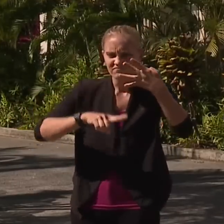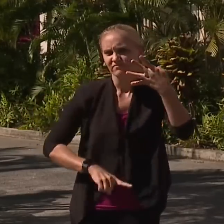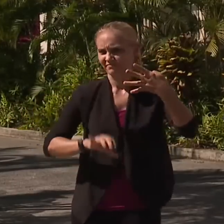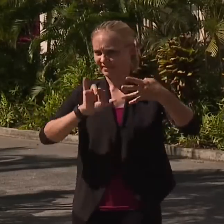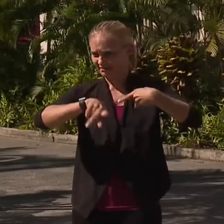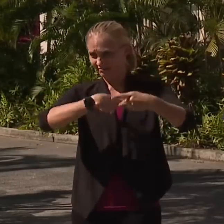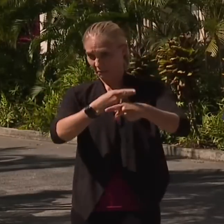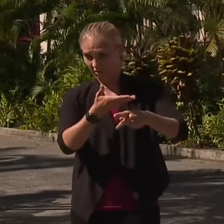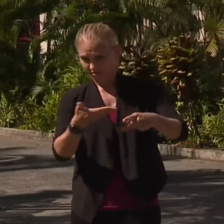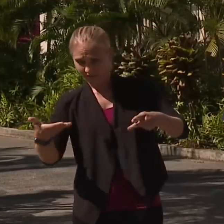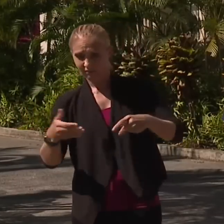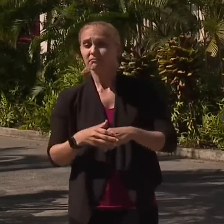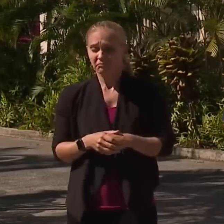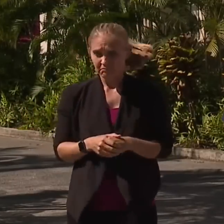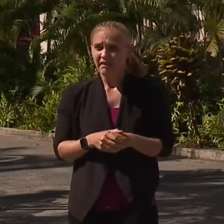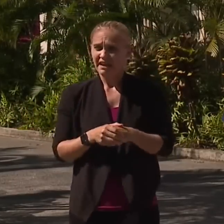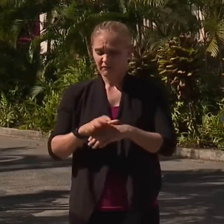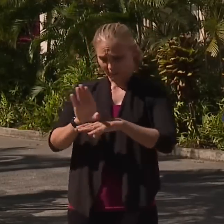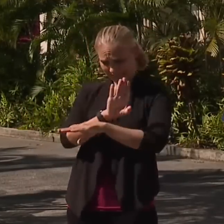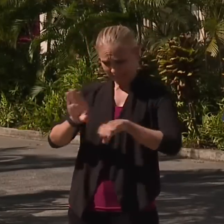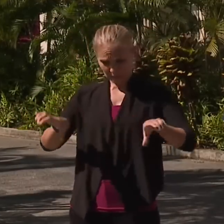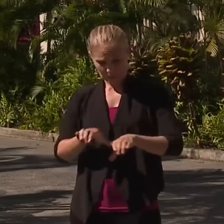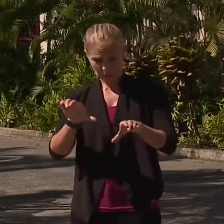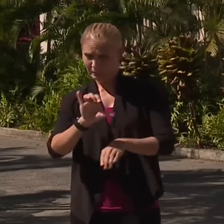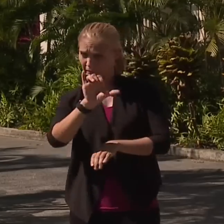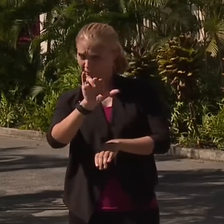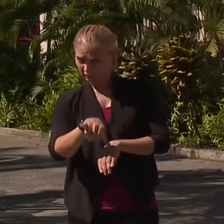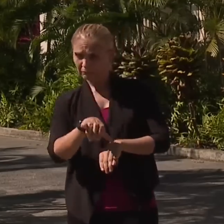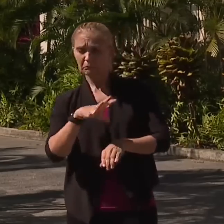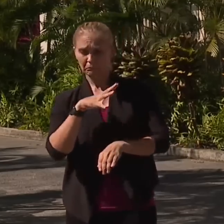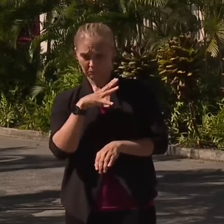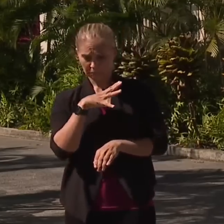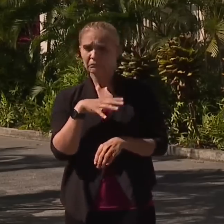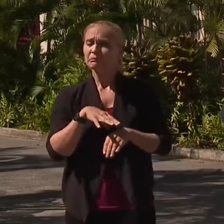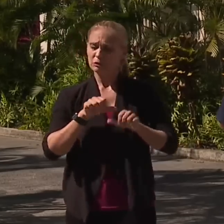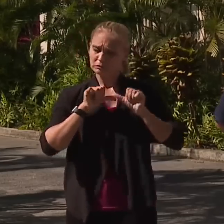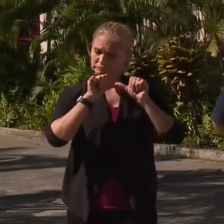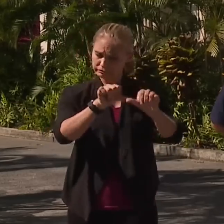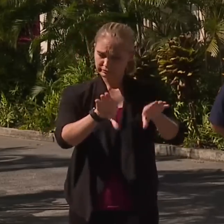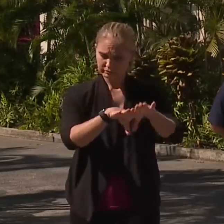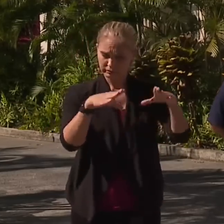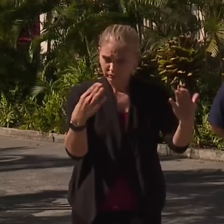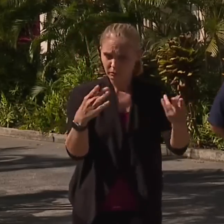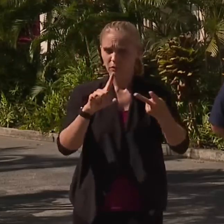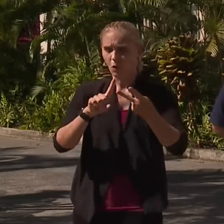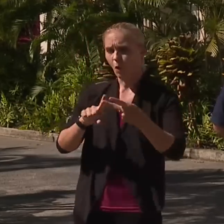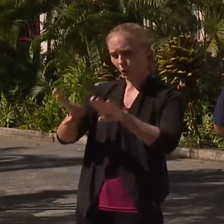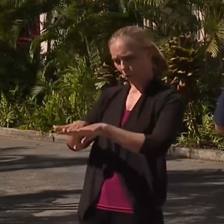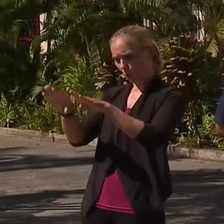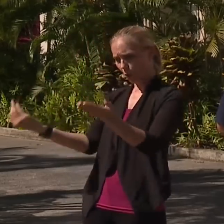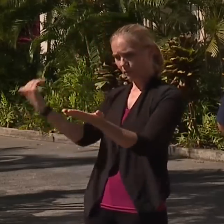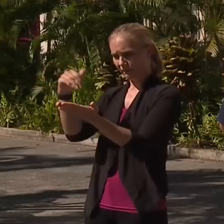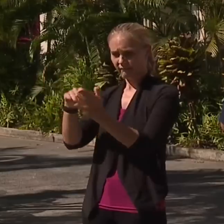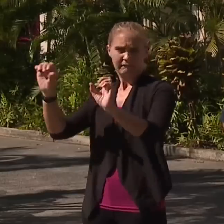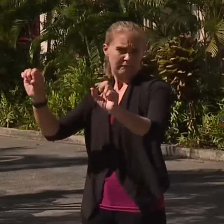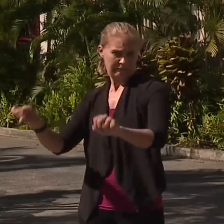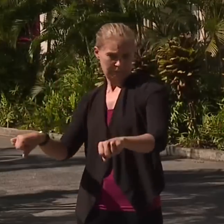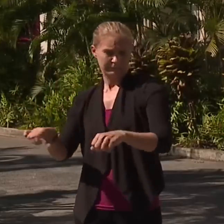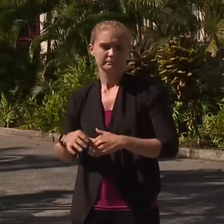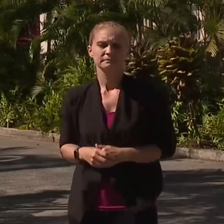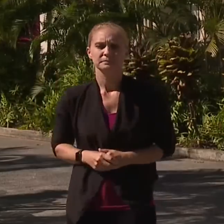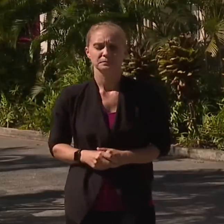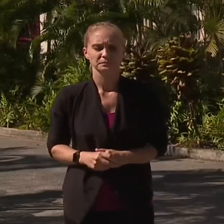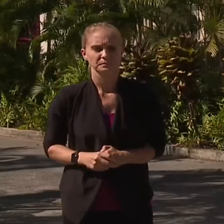things. And as long as they're doing that, you know, they are either kept open or allowed to reopen.